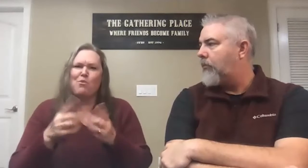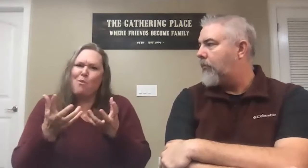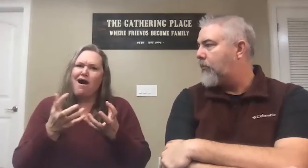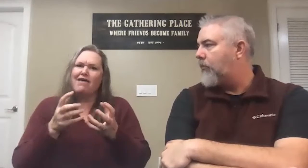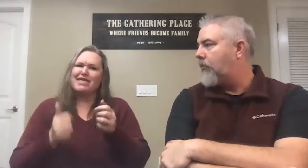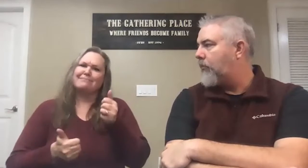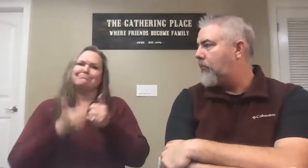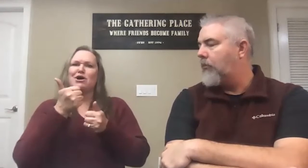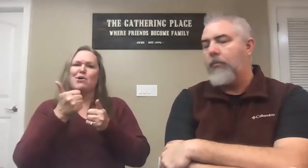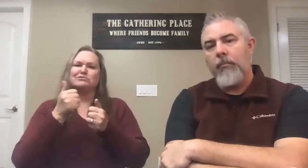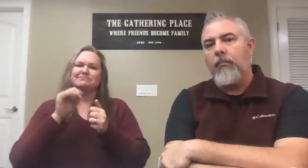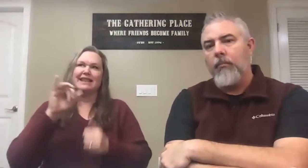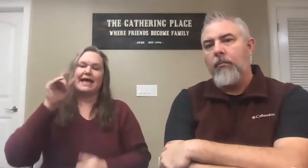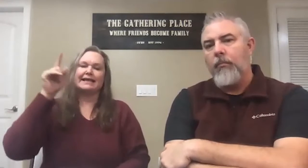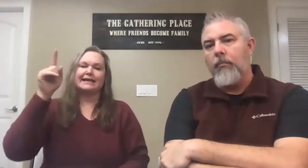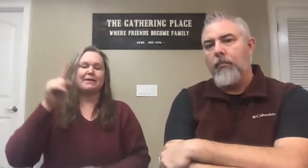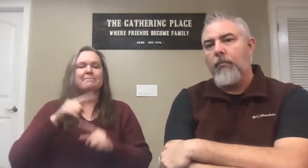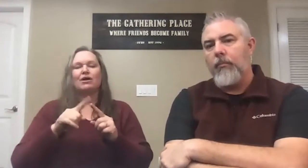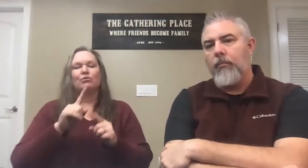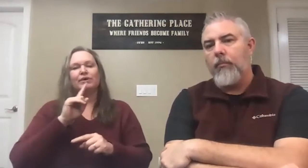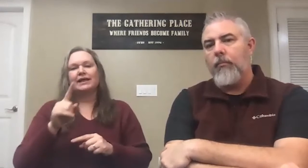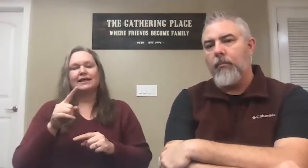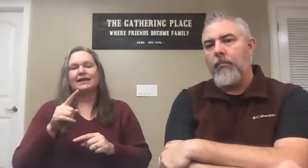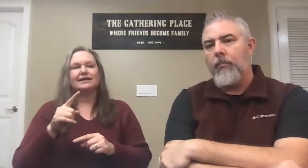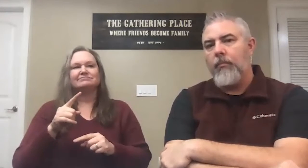But we will never be perfect enough, but we can just strive to be like Him every day.